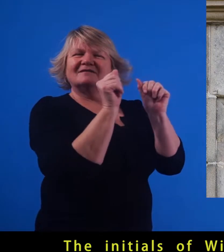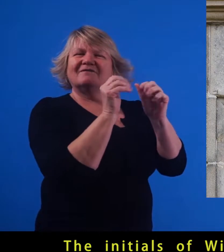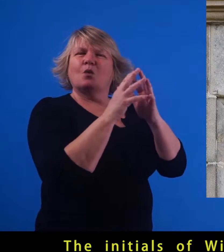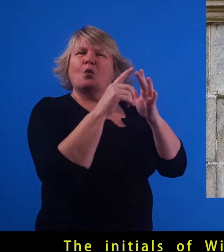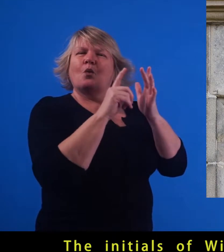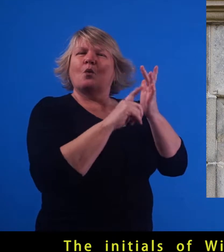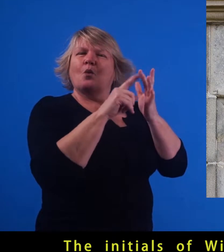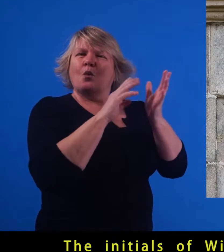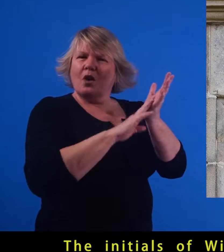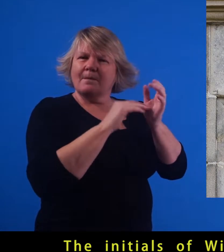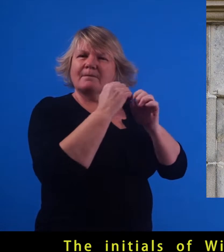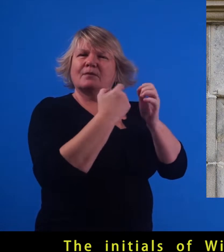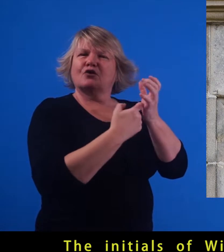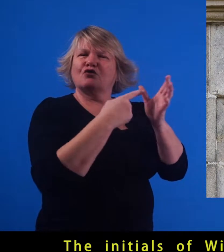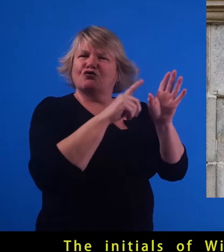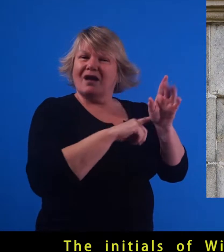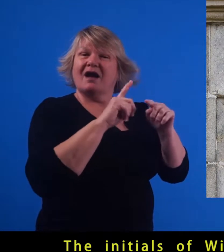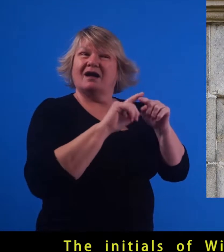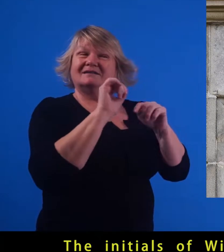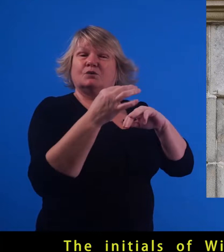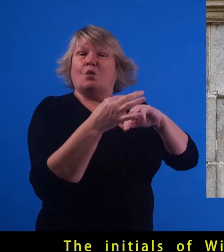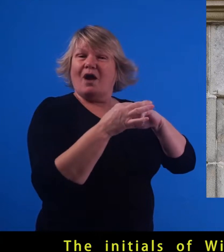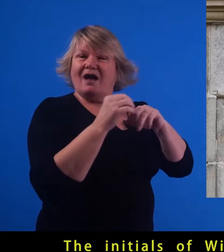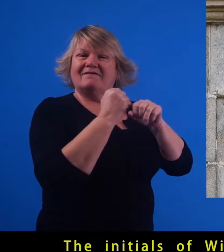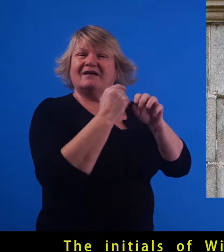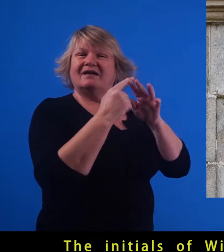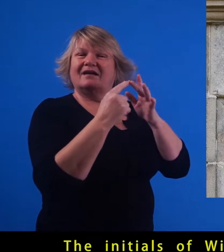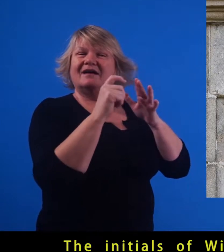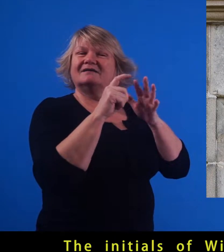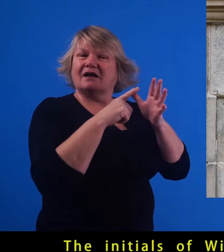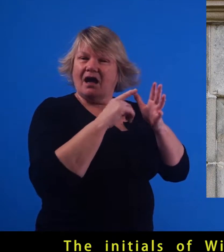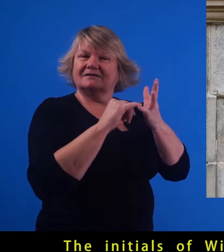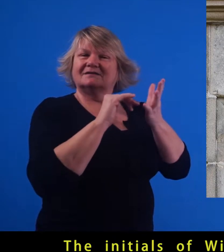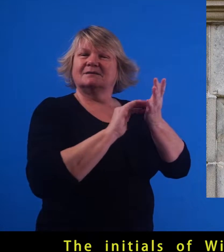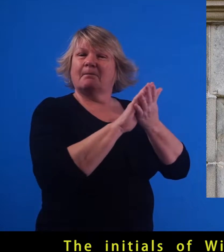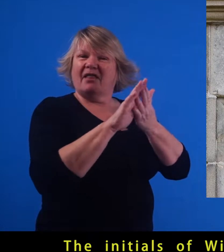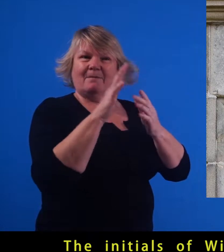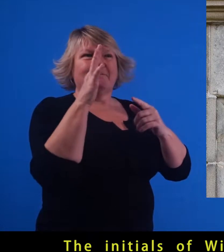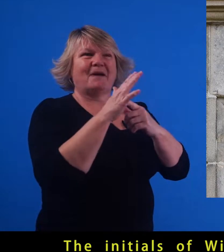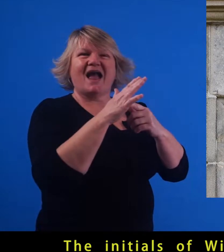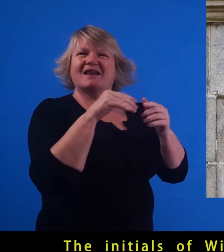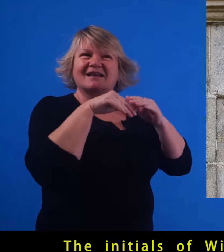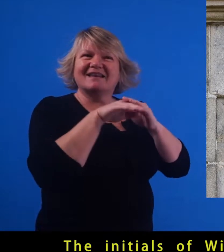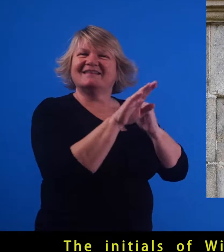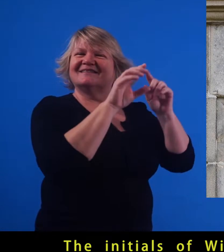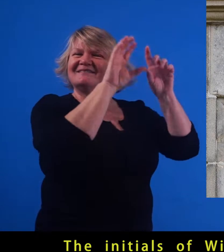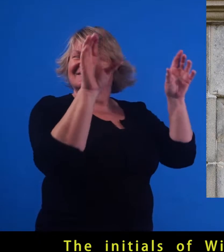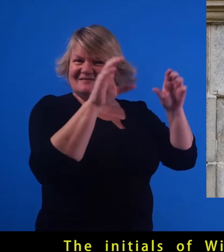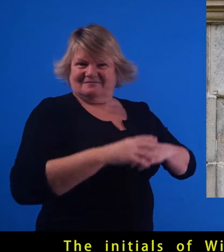The initials of William Gray and his wife, Gada Smith, over the main doorway.